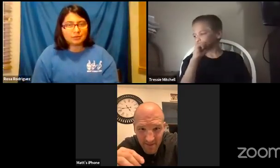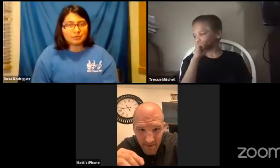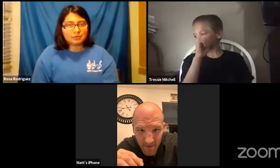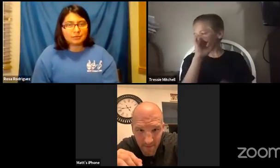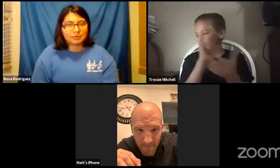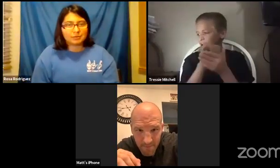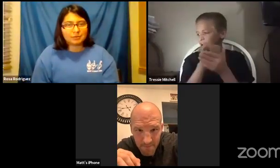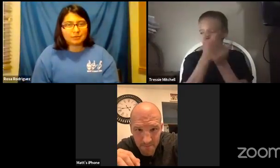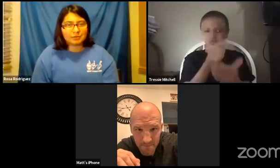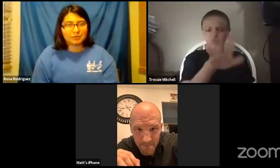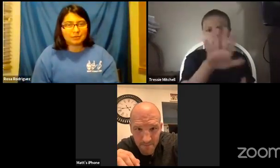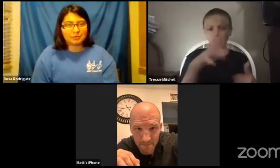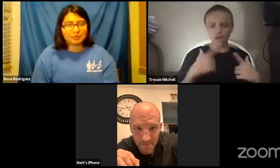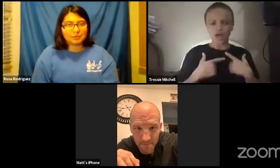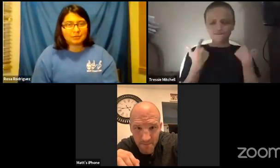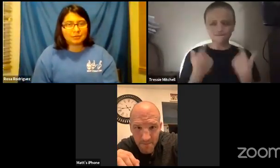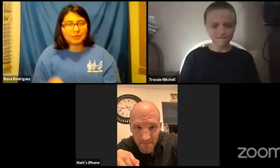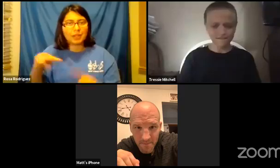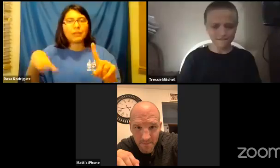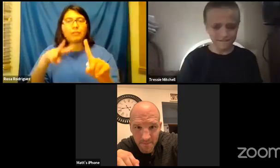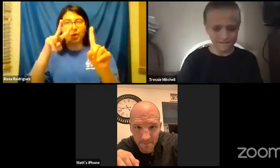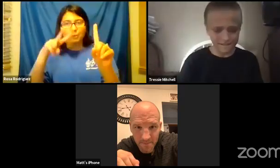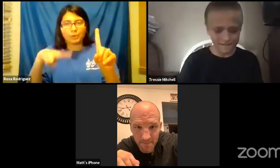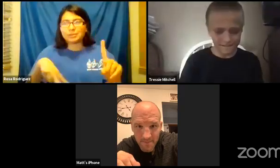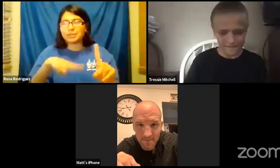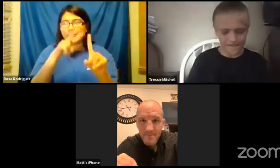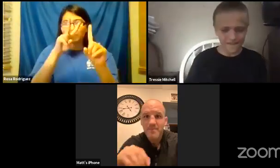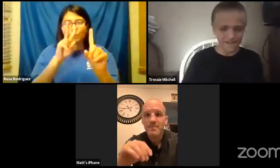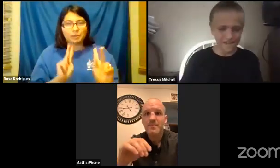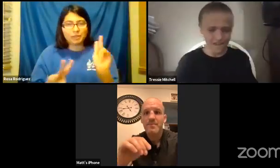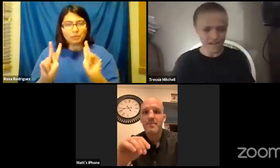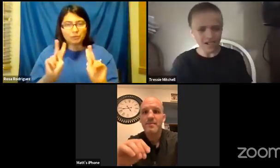influential people or events in your life.